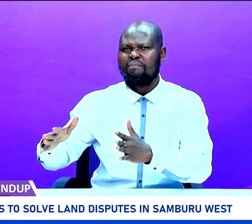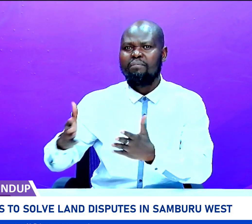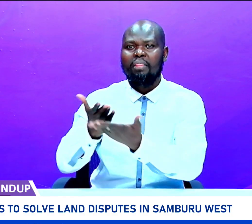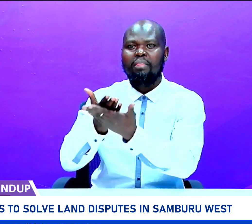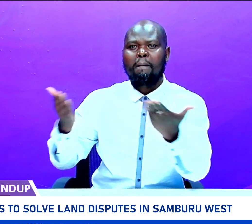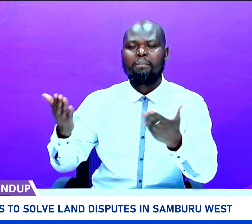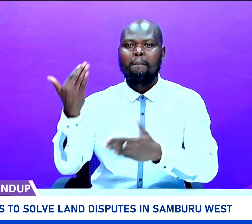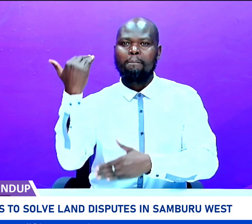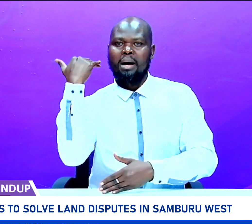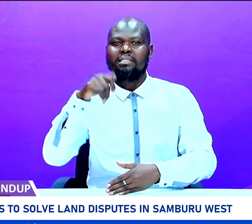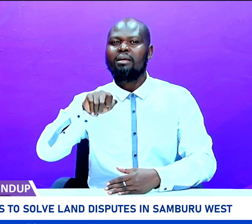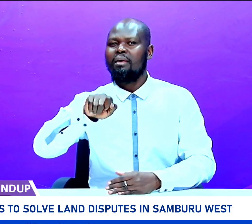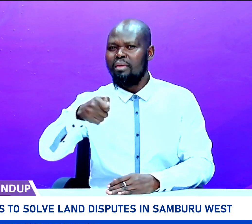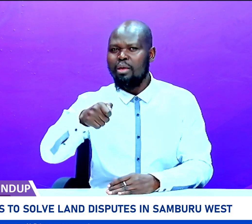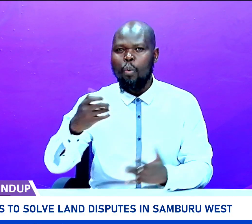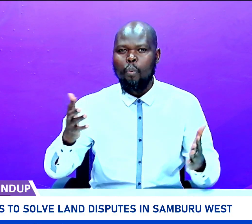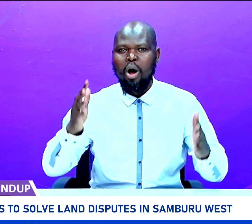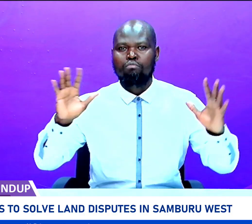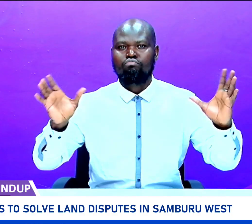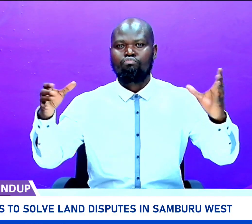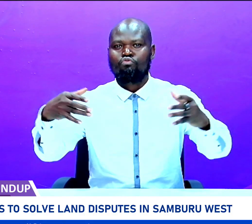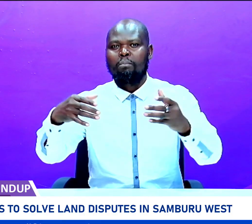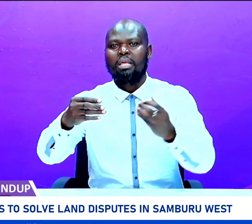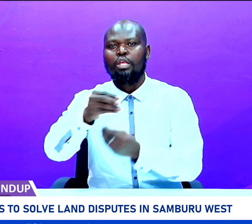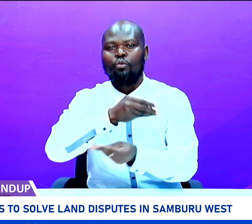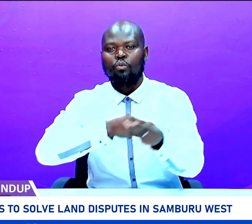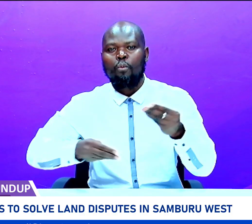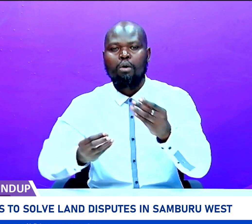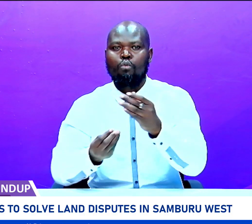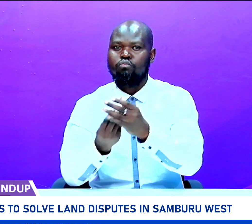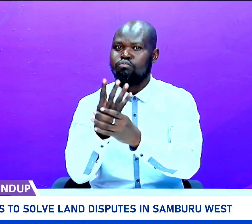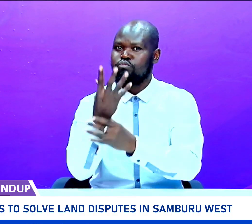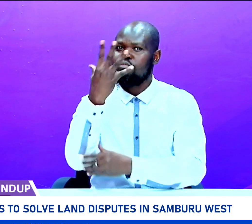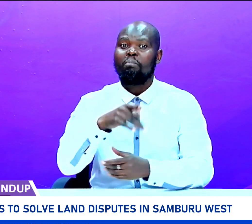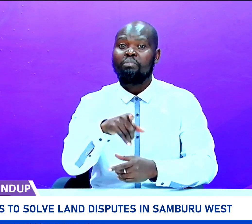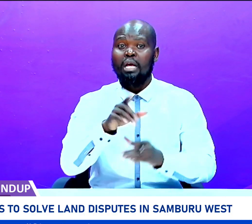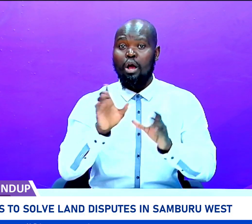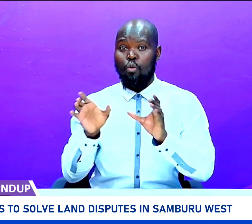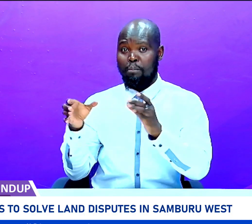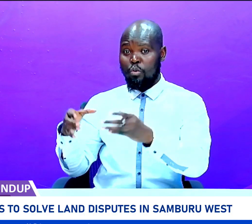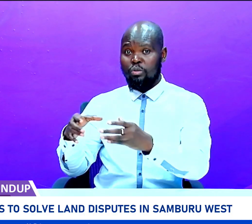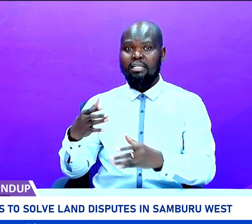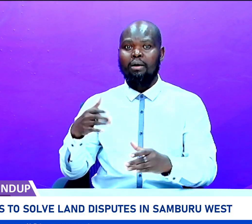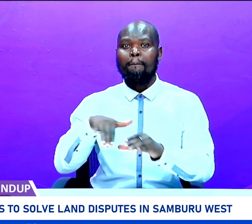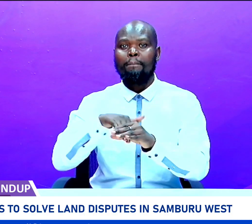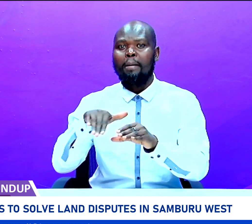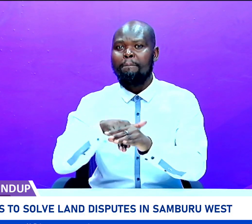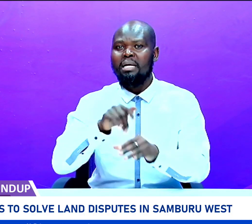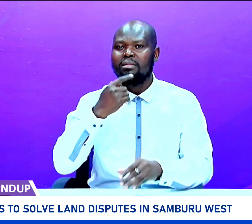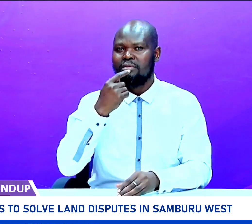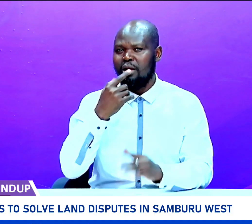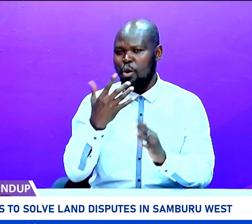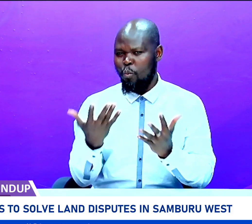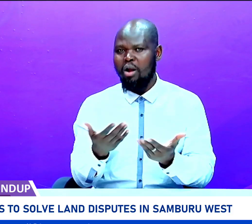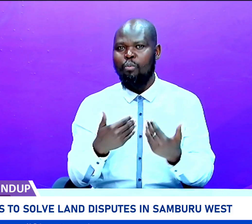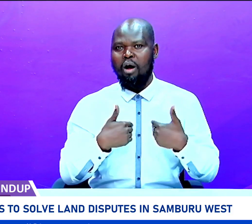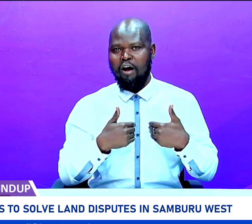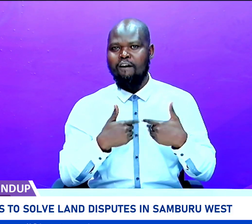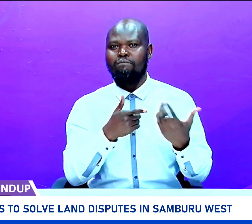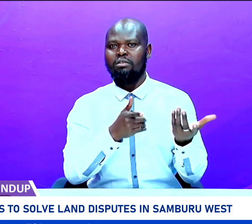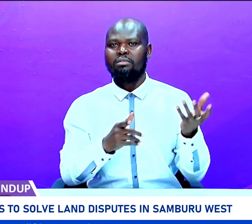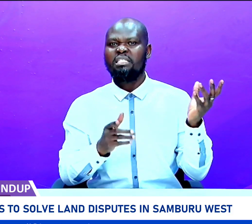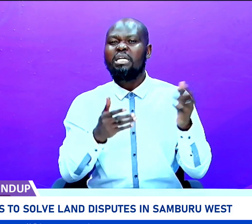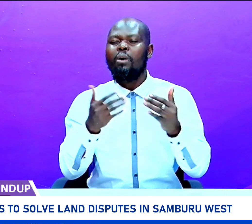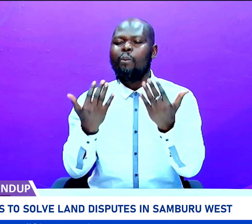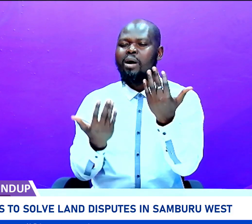the area, leaving them behind in key infrastructure and economic growth. The community members say